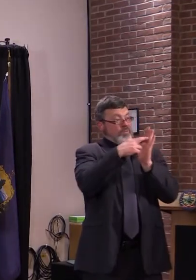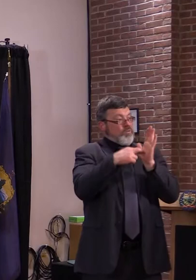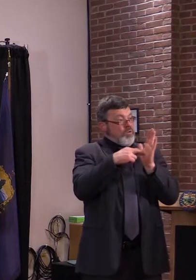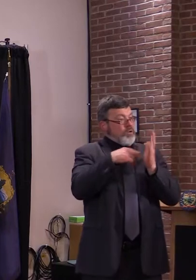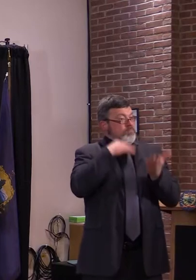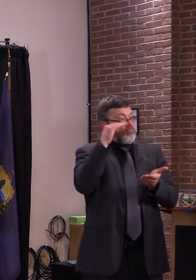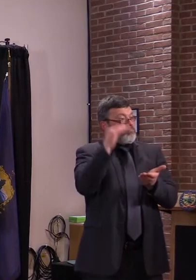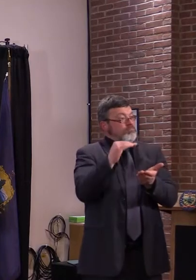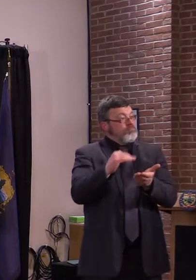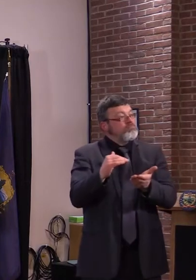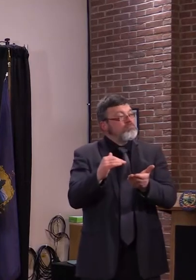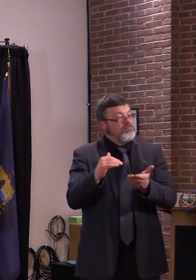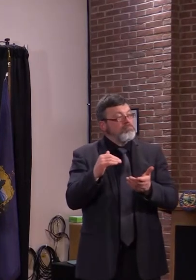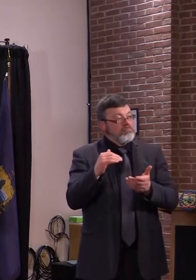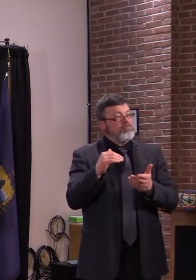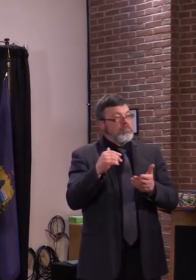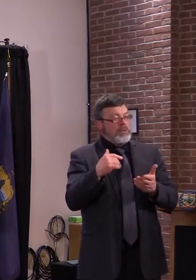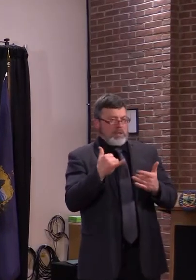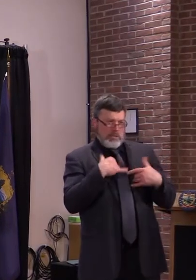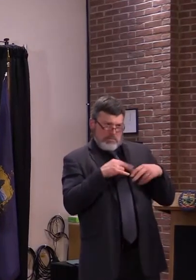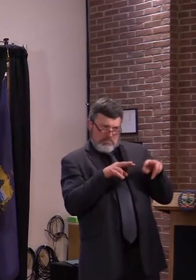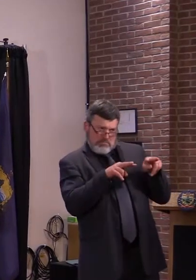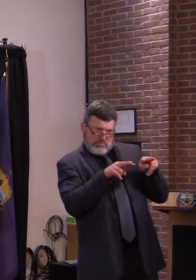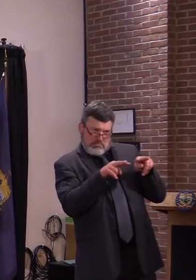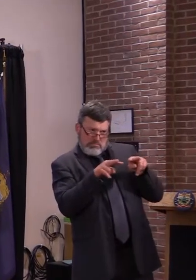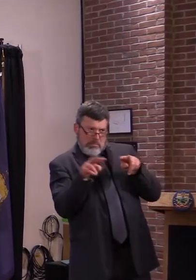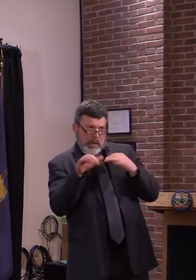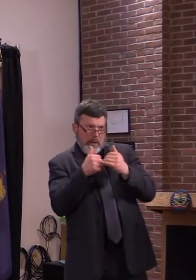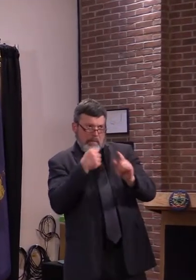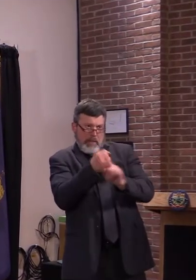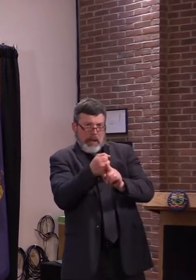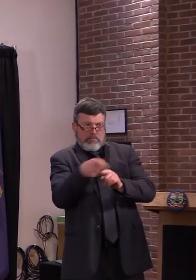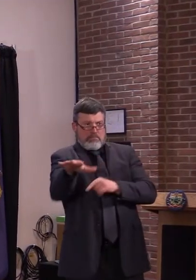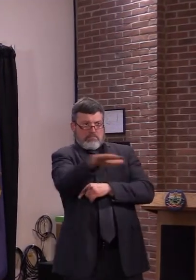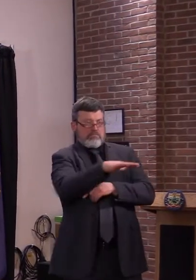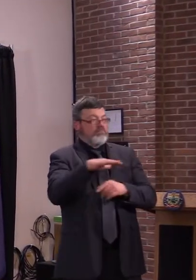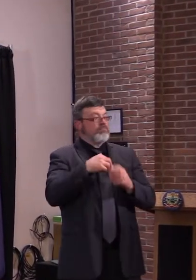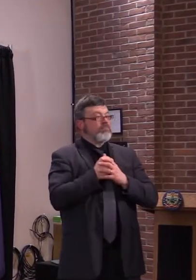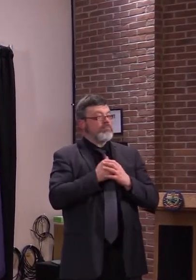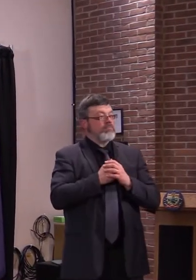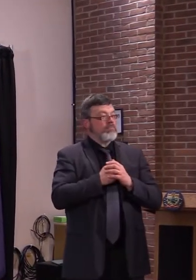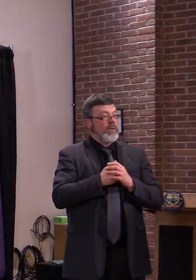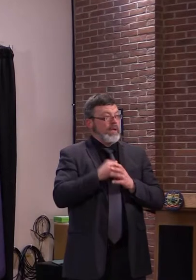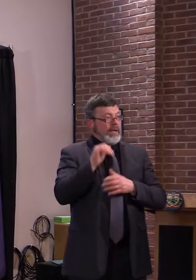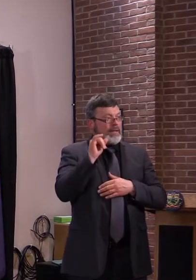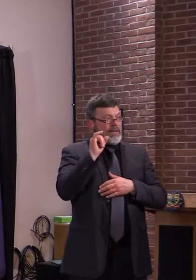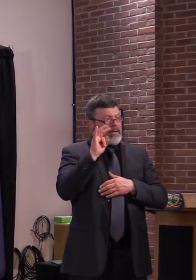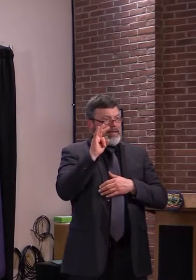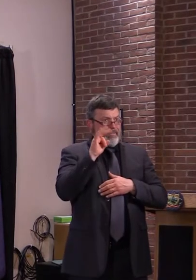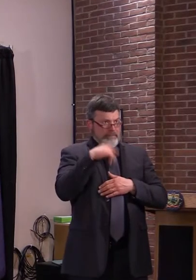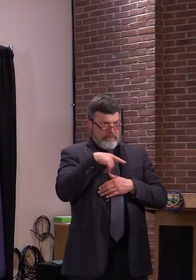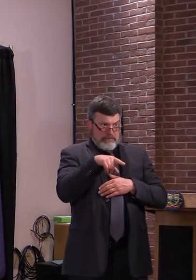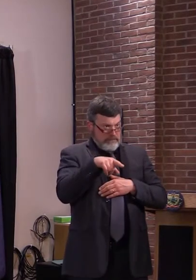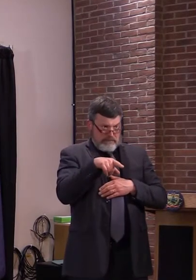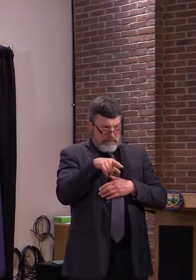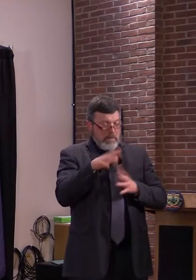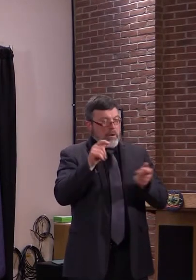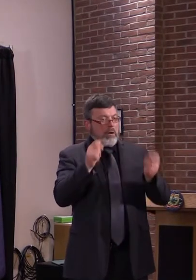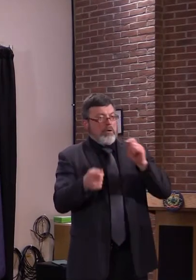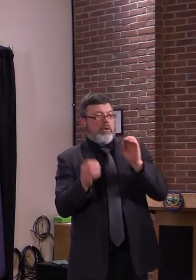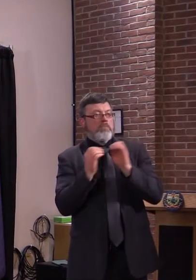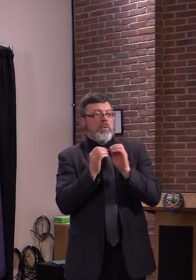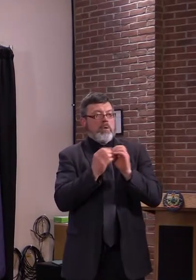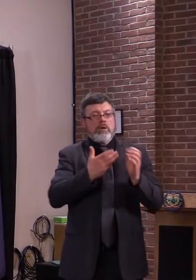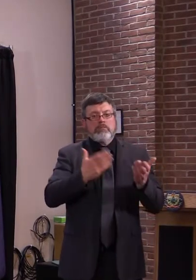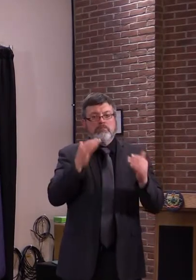state, we are assessing how much will still be needed and where take-home tests can better meet the needs of Vermonters.